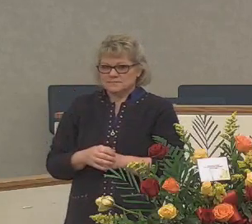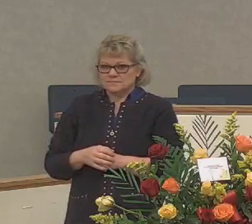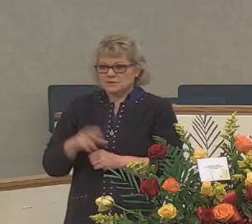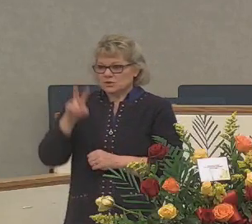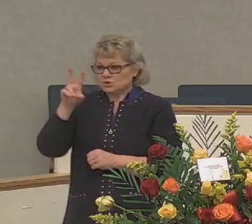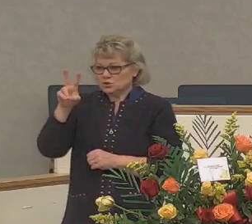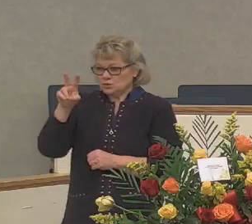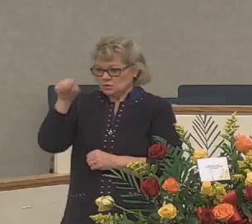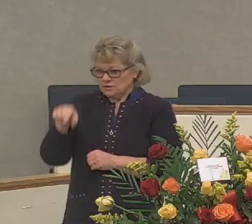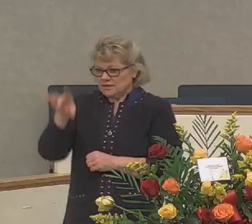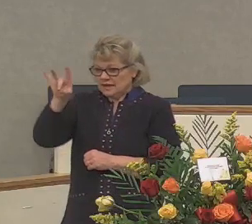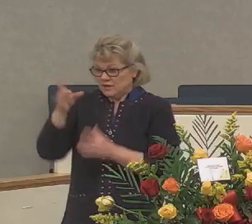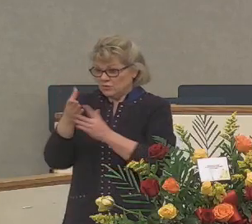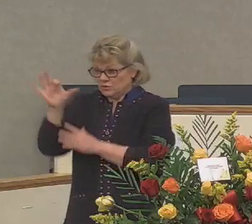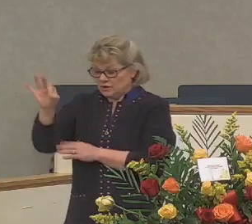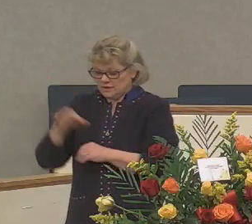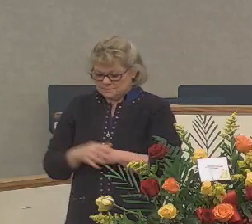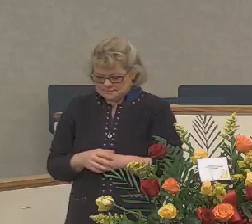2:8-9.